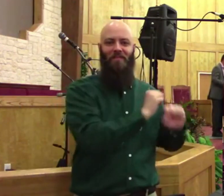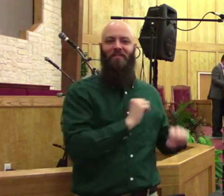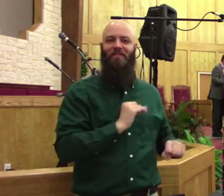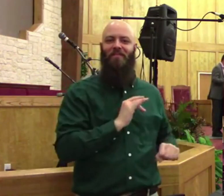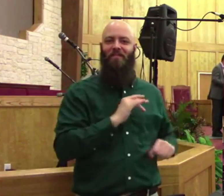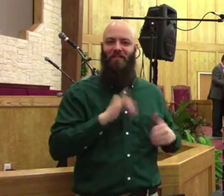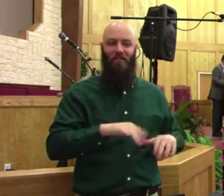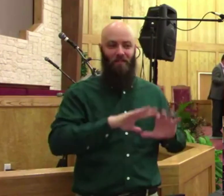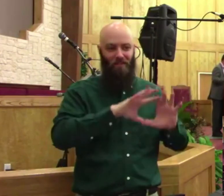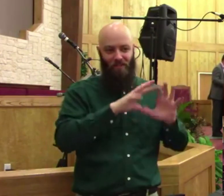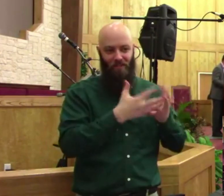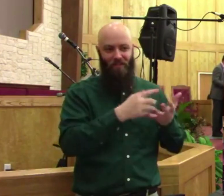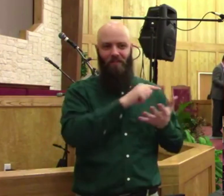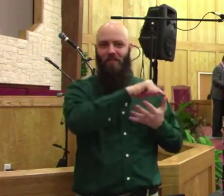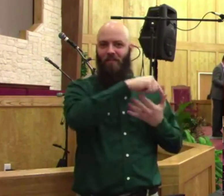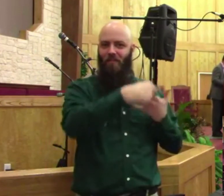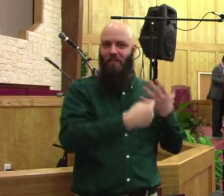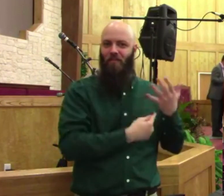Corner of the